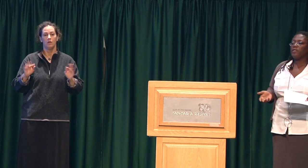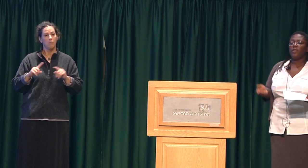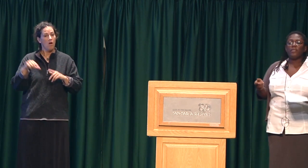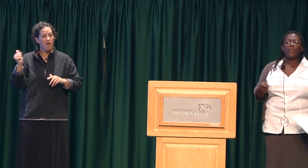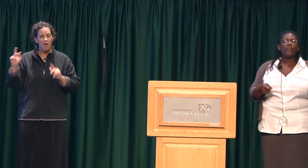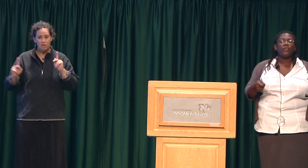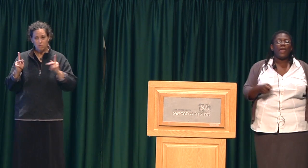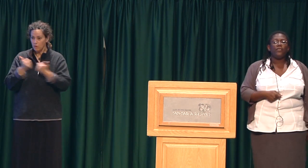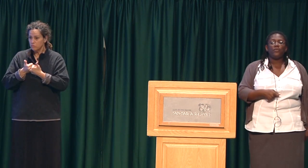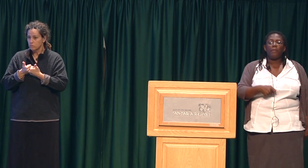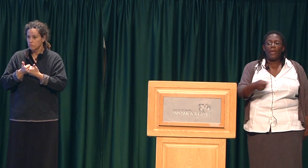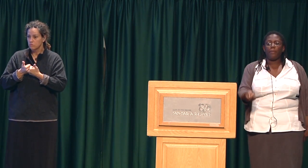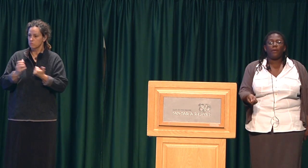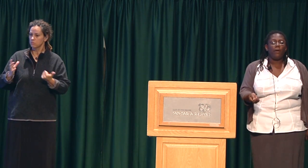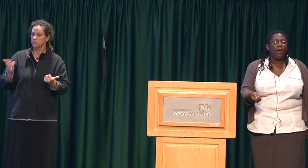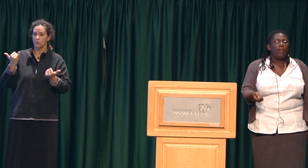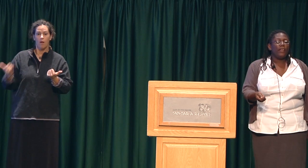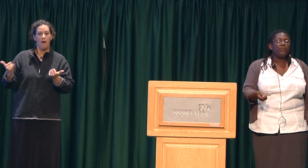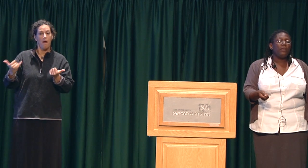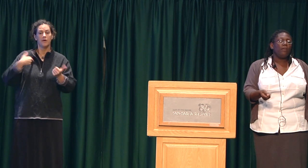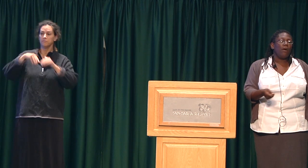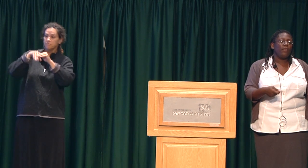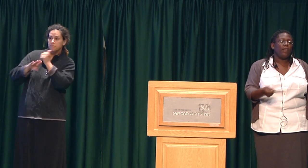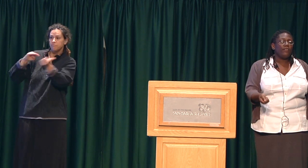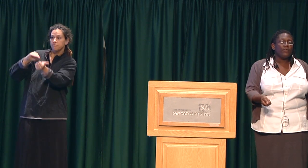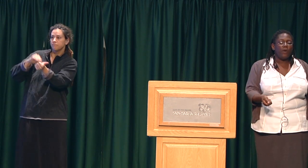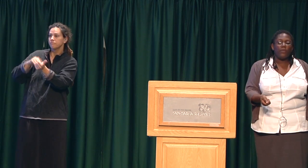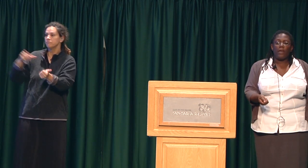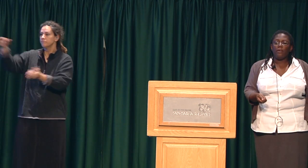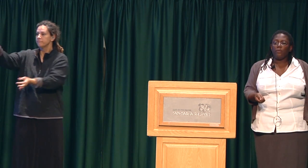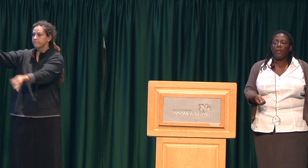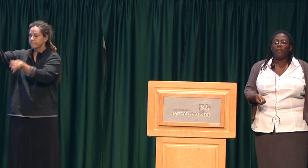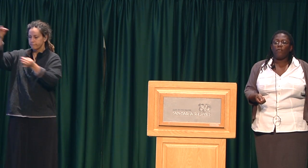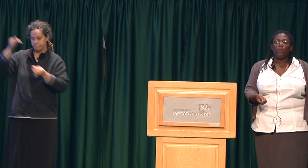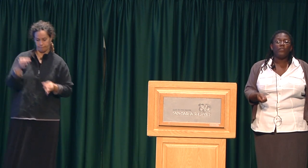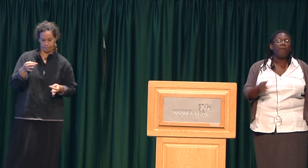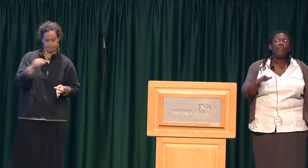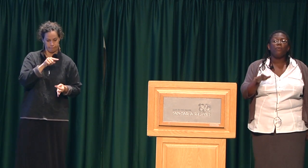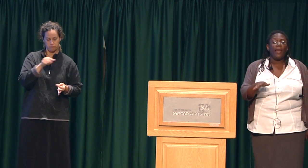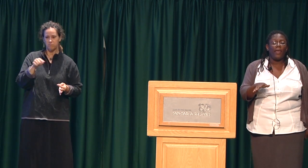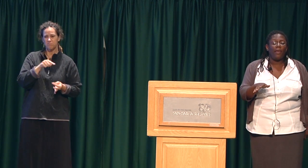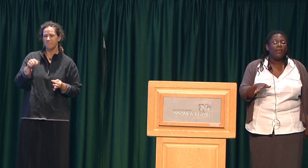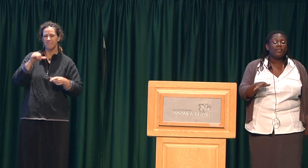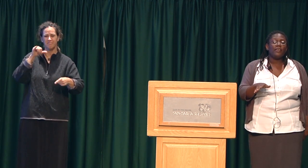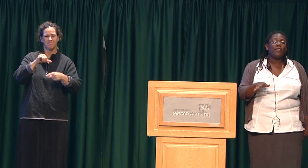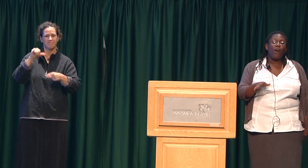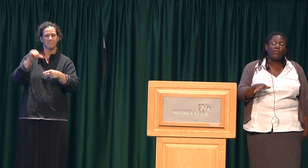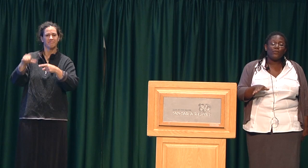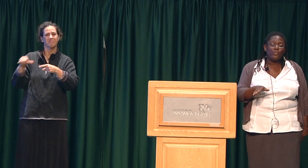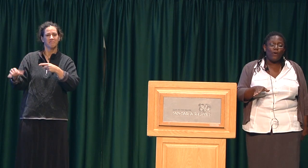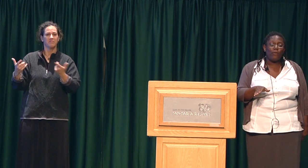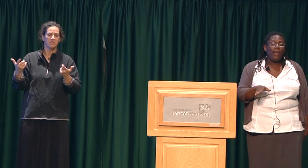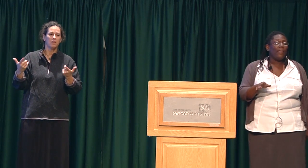So what happens when this doctor hands you a paper that's written on the 11th to 12th grade reading level, which, by the way, studies